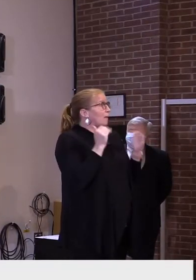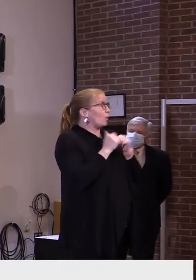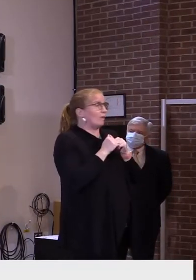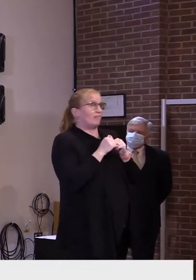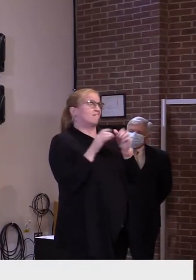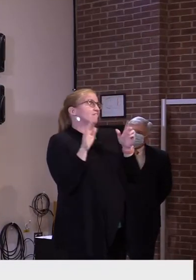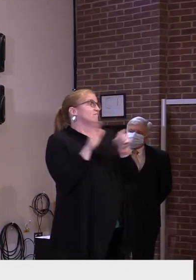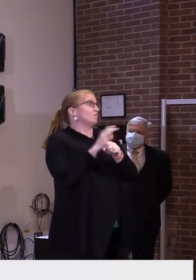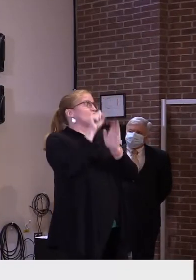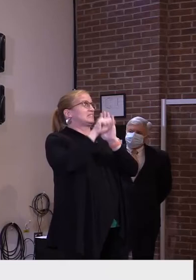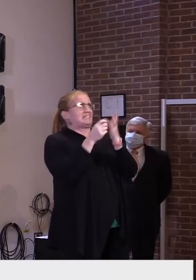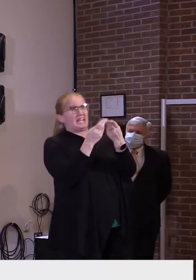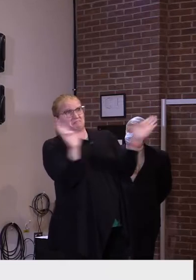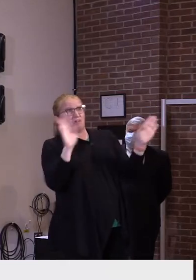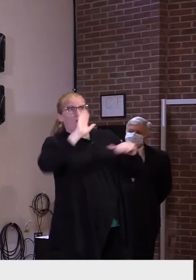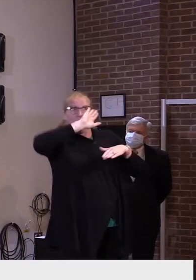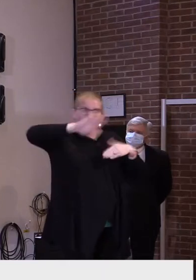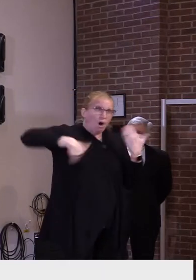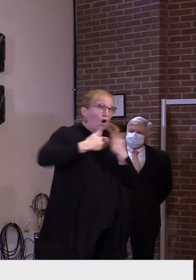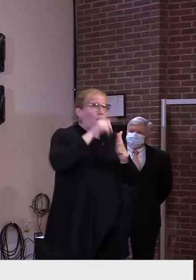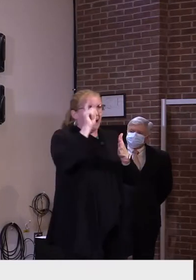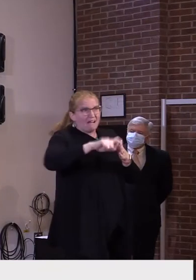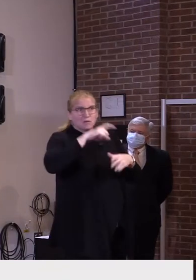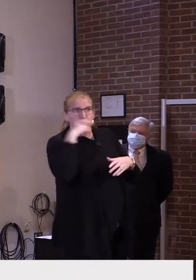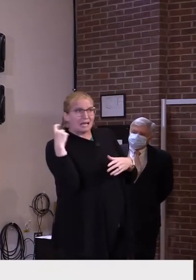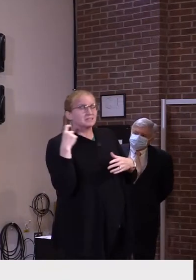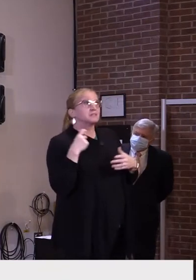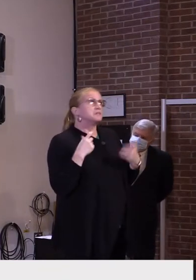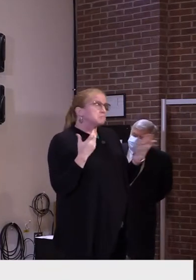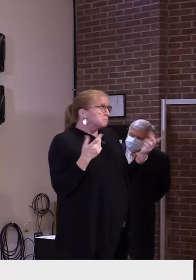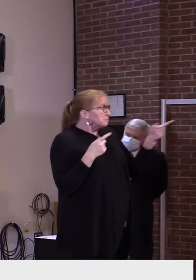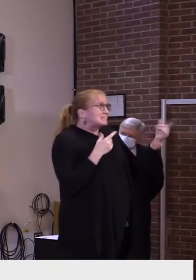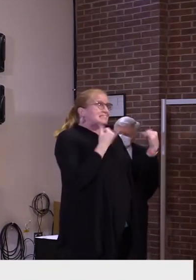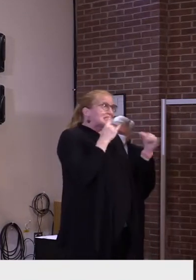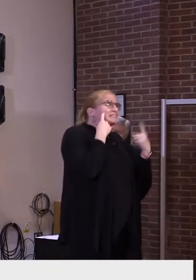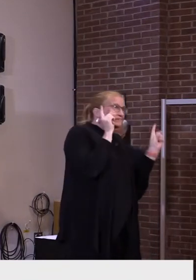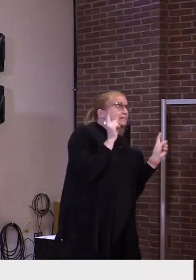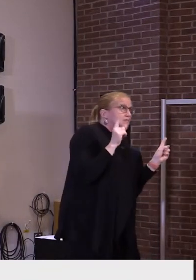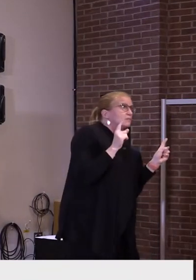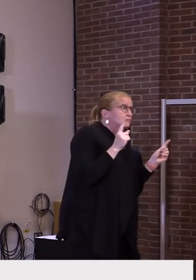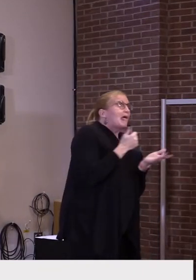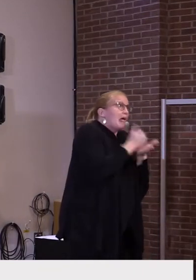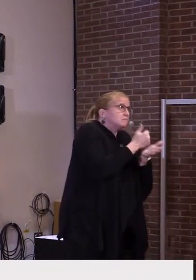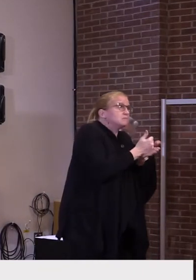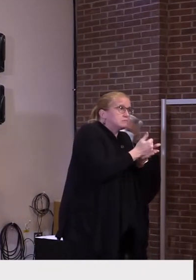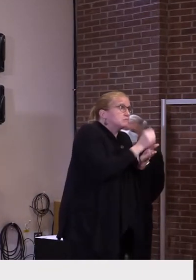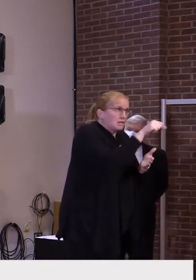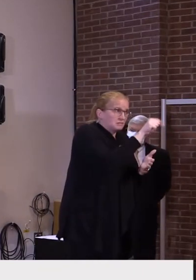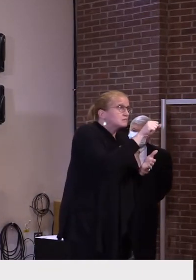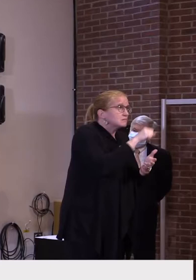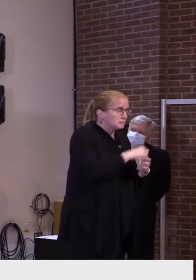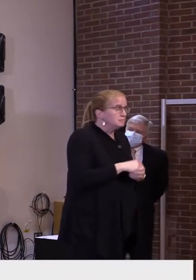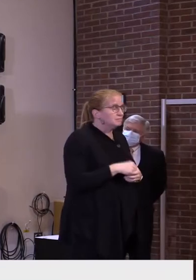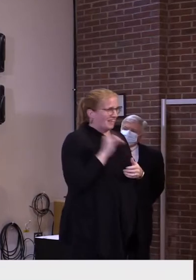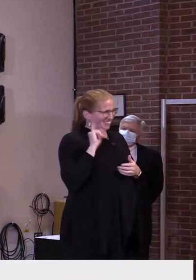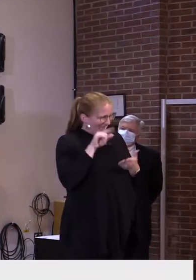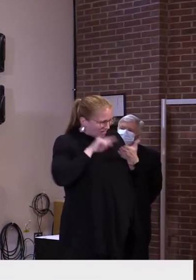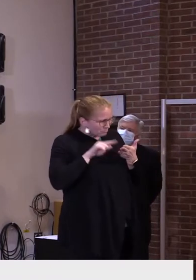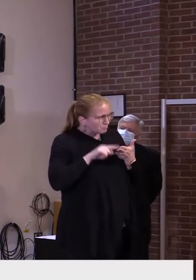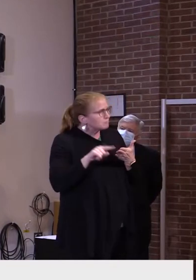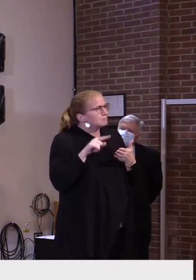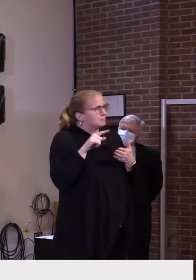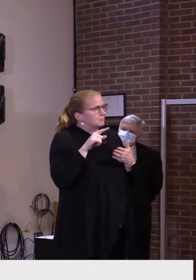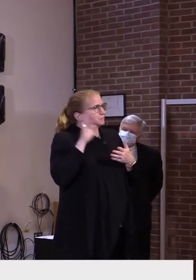be successful. So some of the literature that is there that supports mask mandates actually was done in